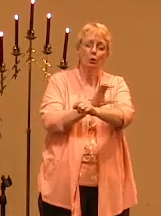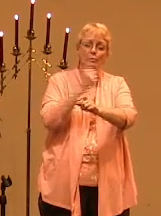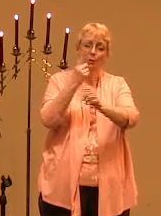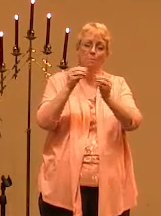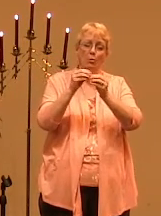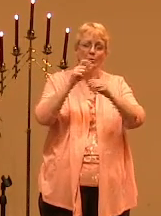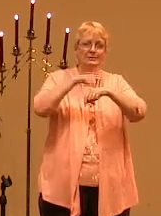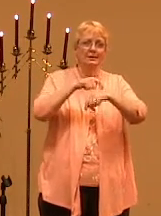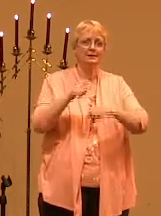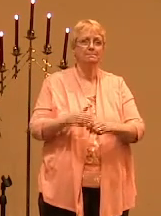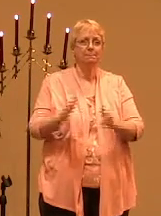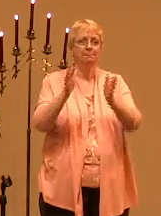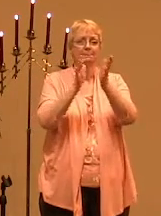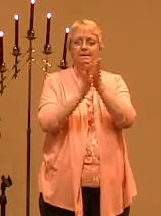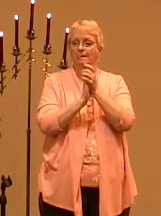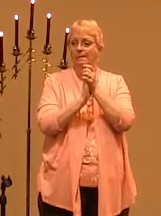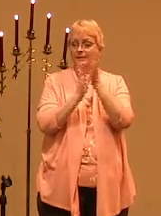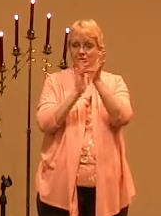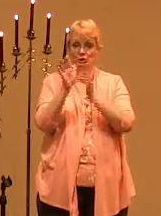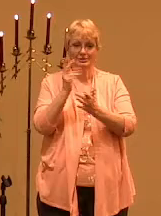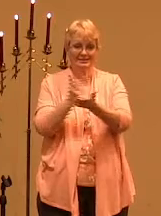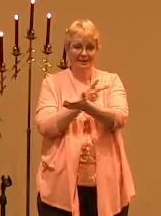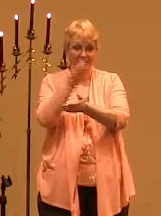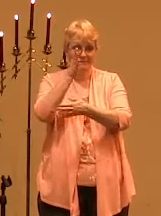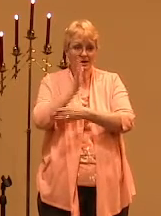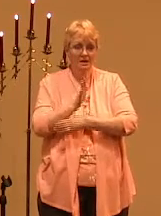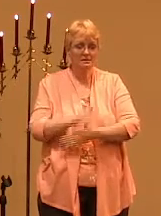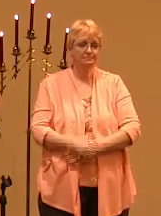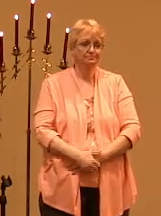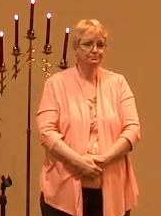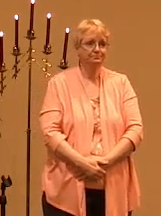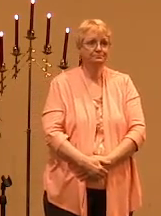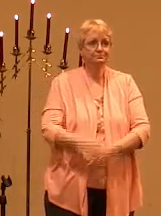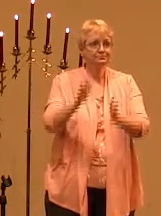time? Jesus, Lamb of God.